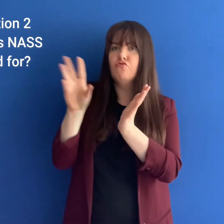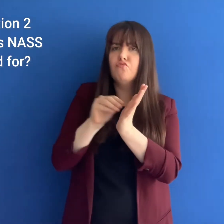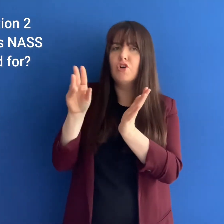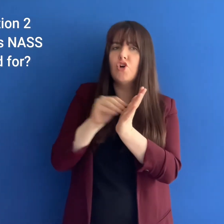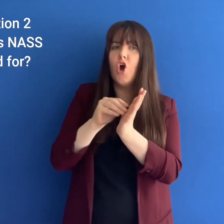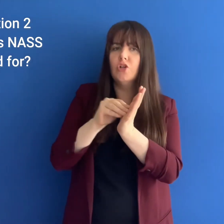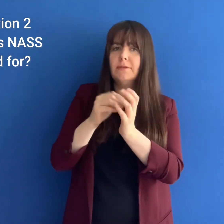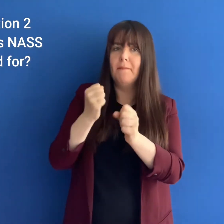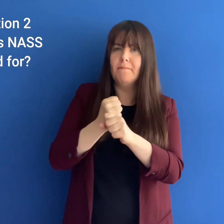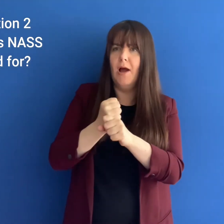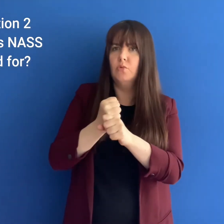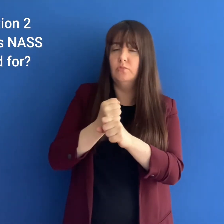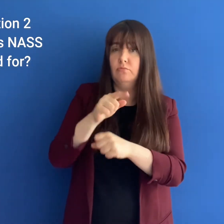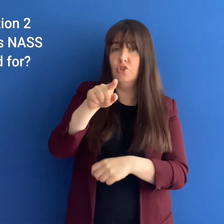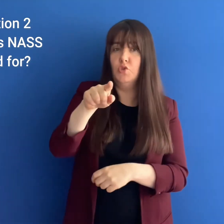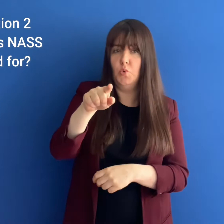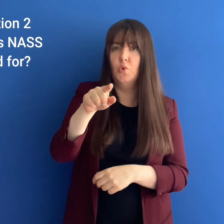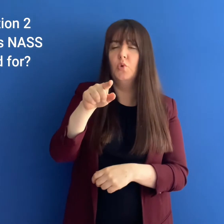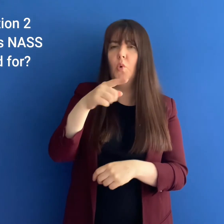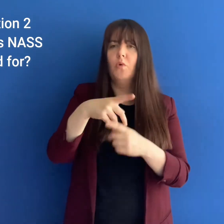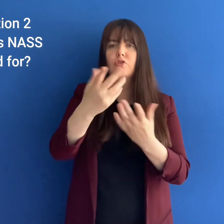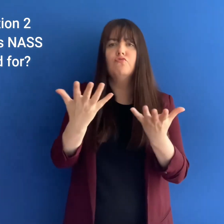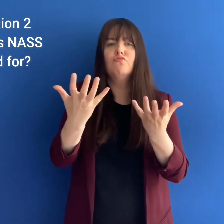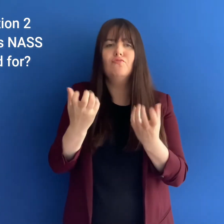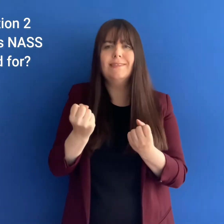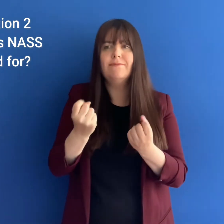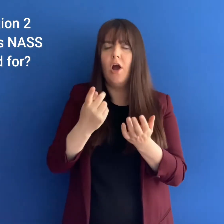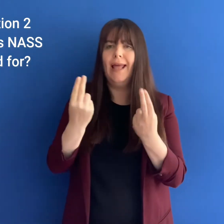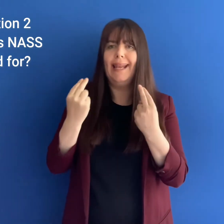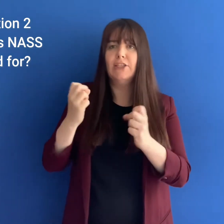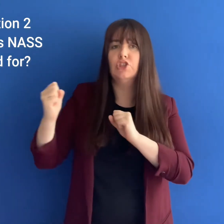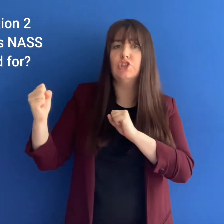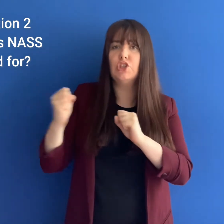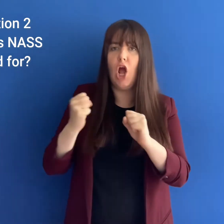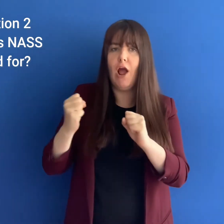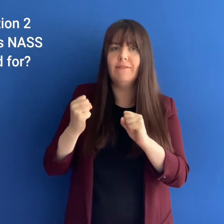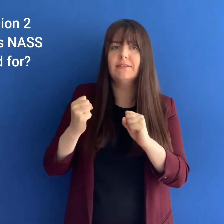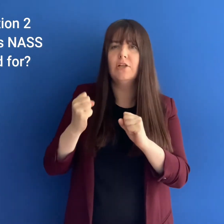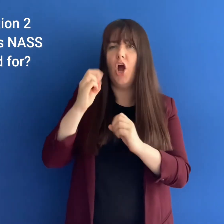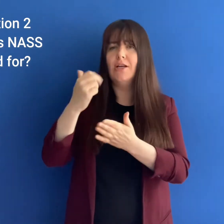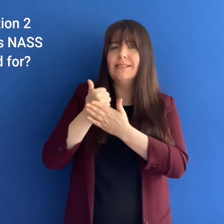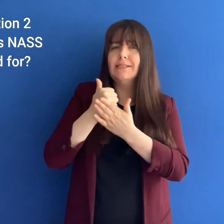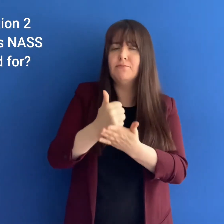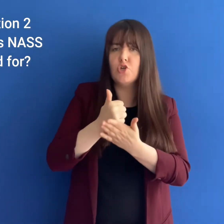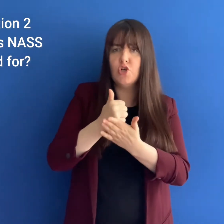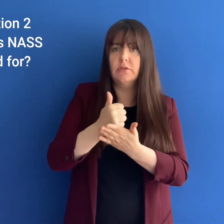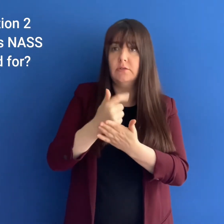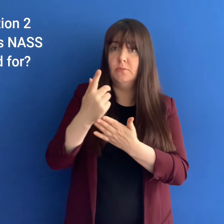The information is recorded about you if you receive or if you need services or